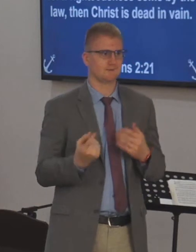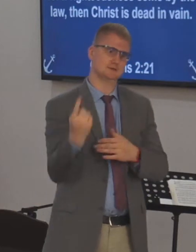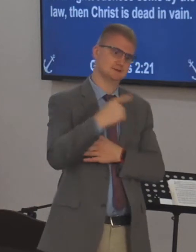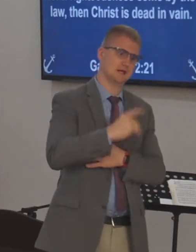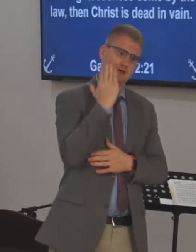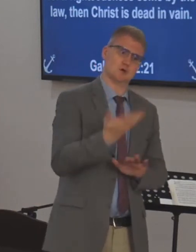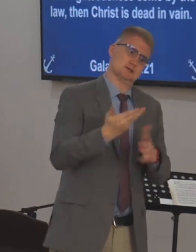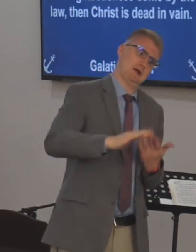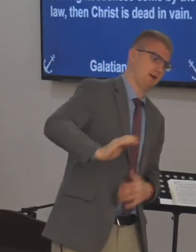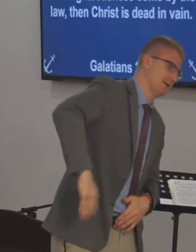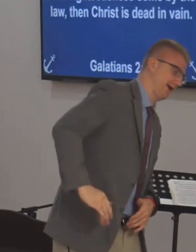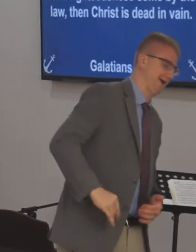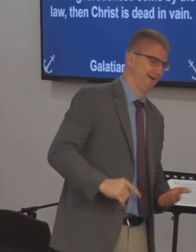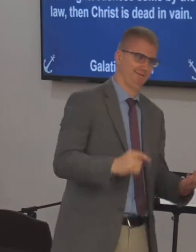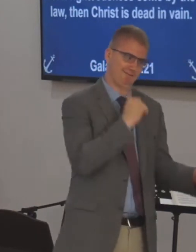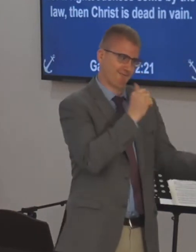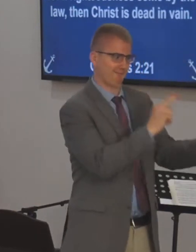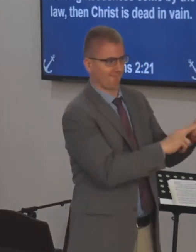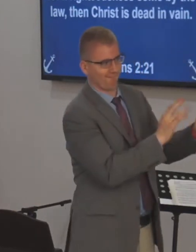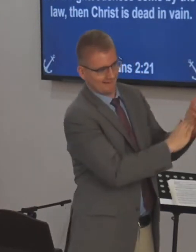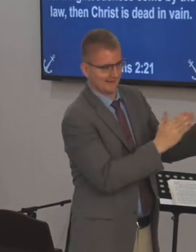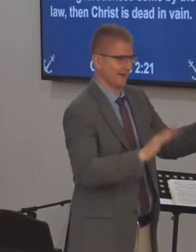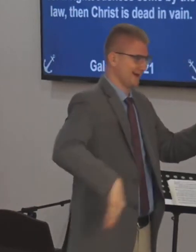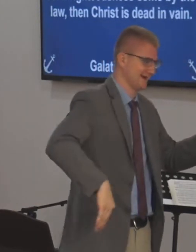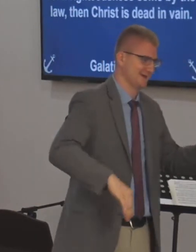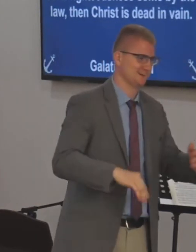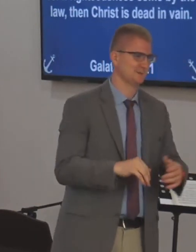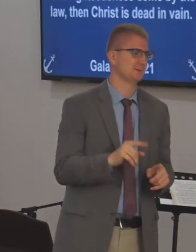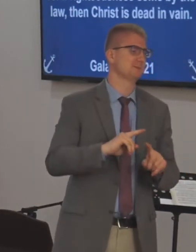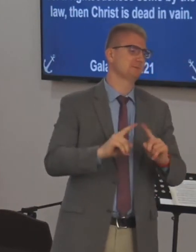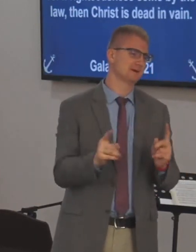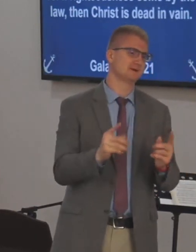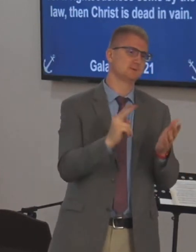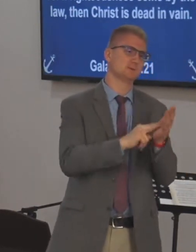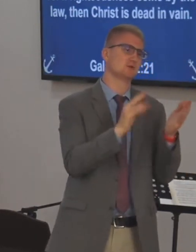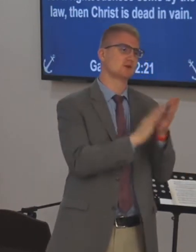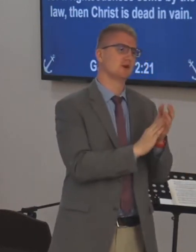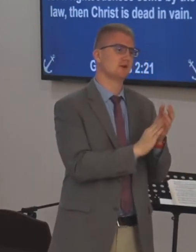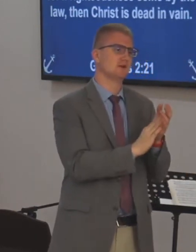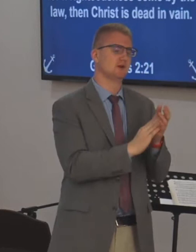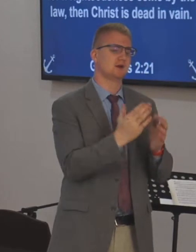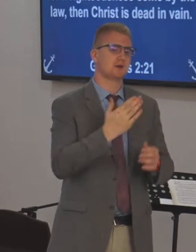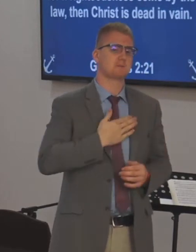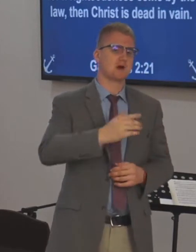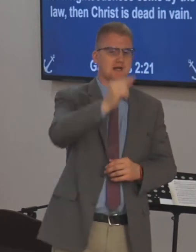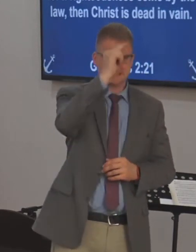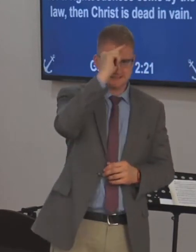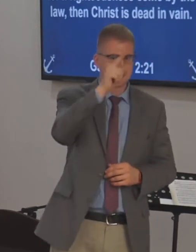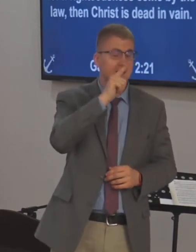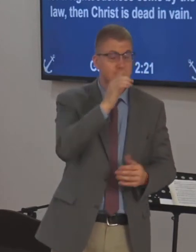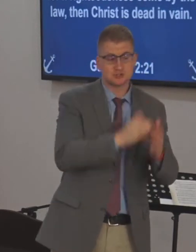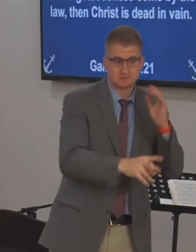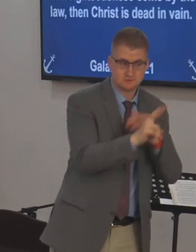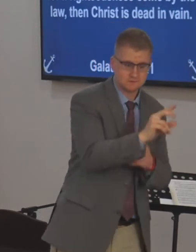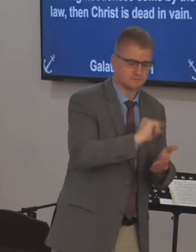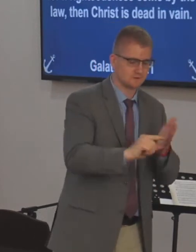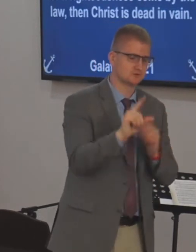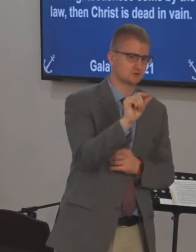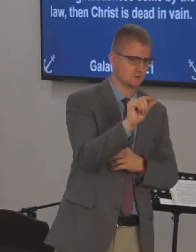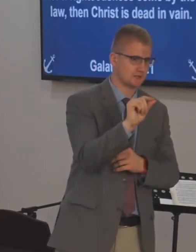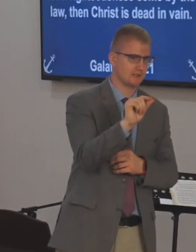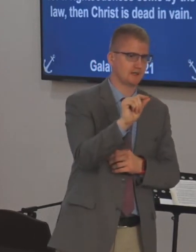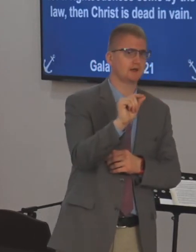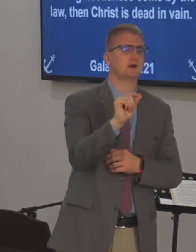And same thing with me. But I put on there, mine is Galatians 2:20, that verse. My wife